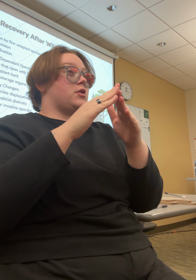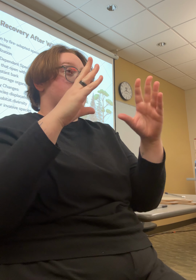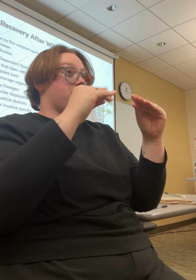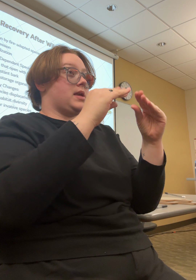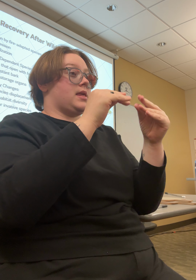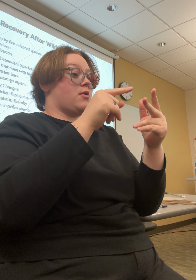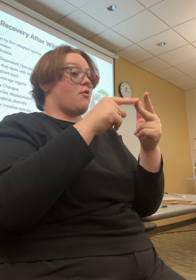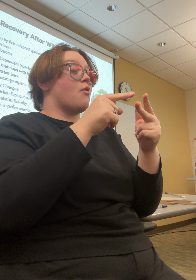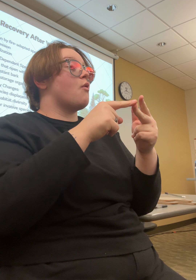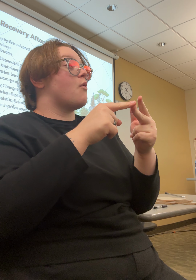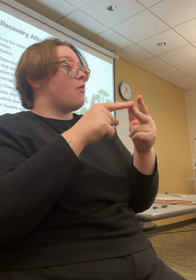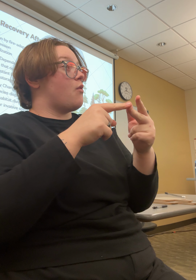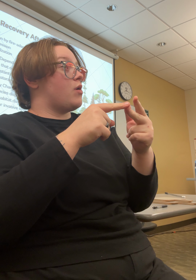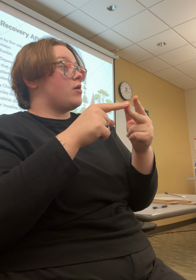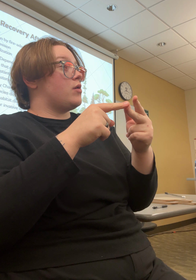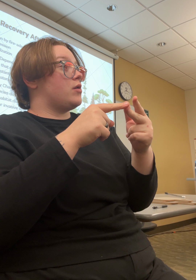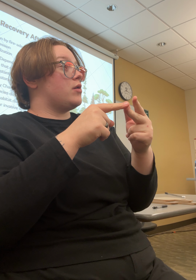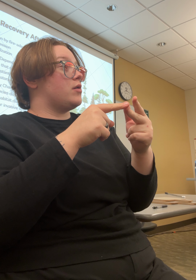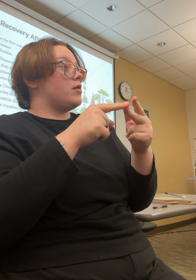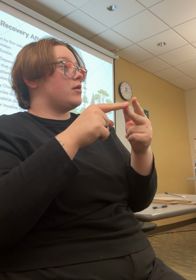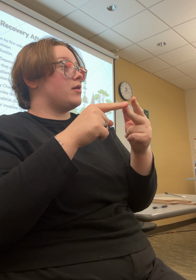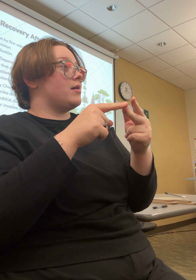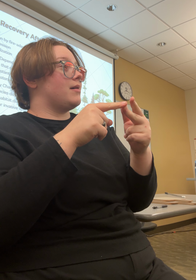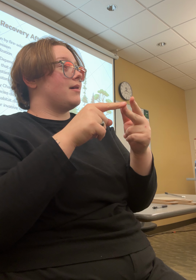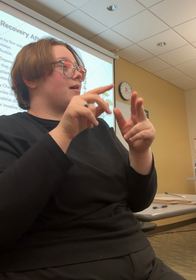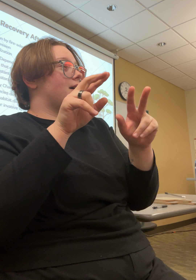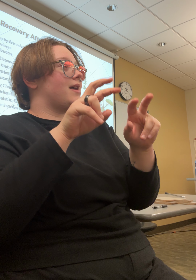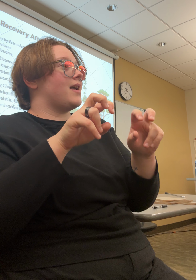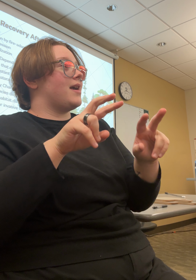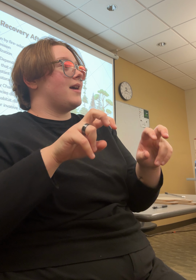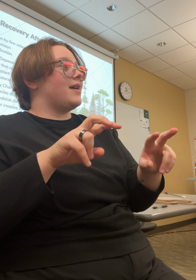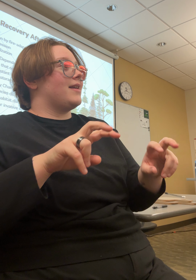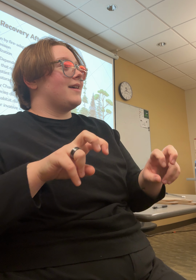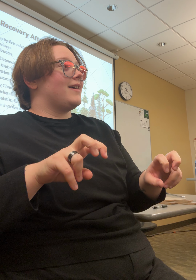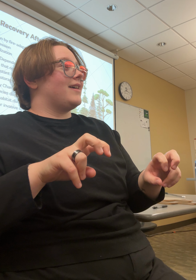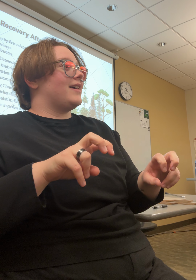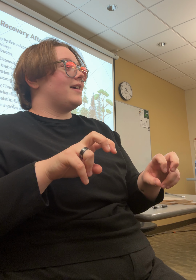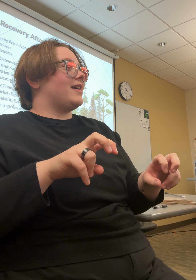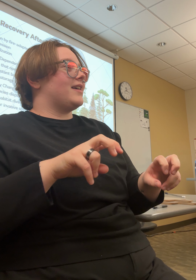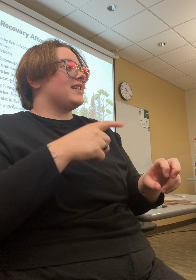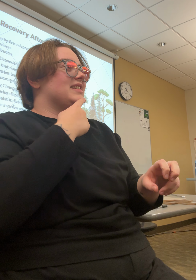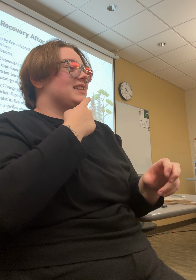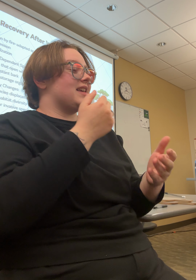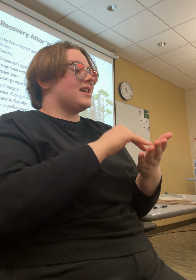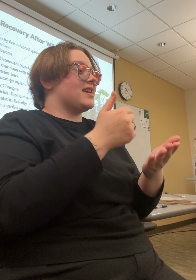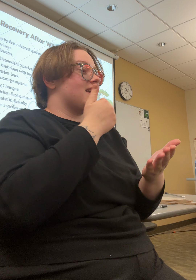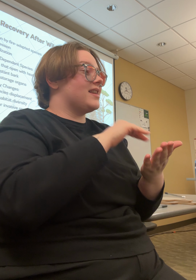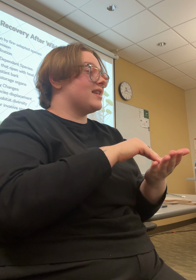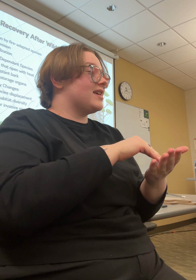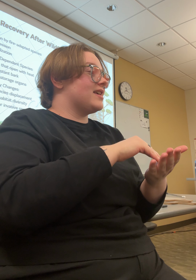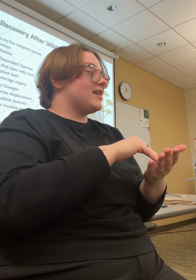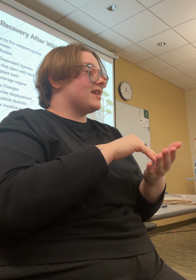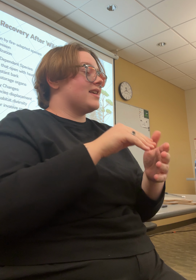environment. historical Choose wisely. wildfire data to You identify start your high-risk day by reviewing areas. the Can you town's say that last one again? wildfire risk. Analyze two options.